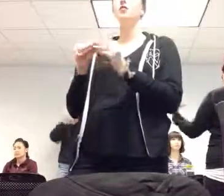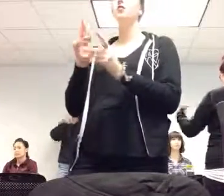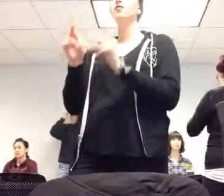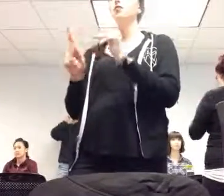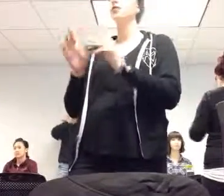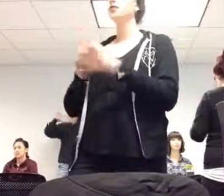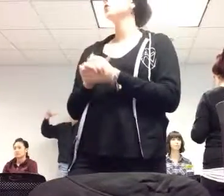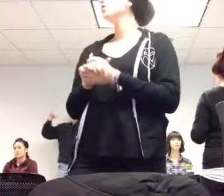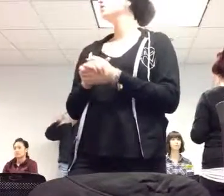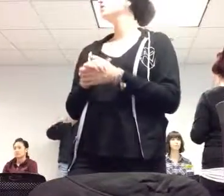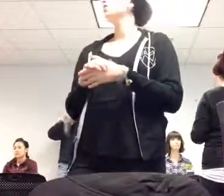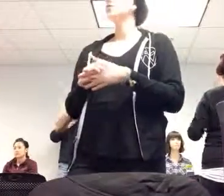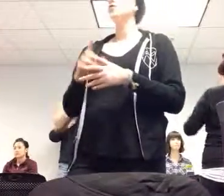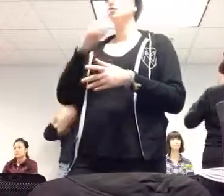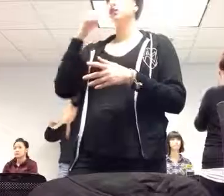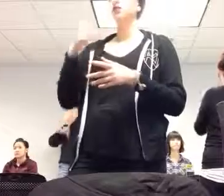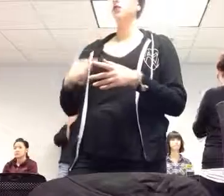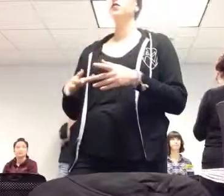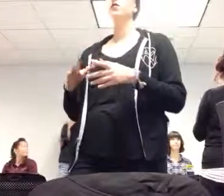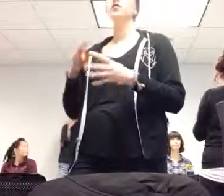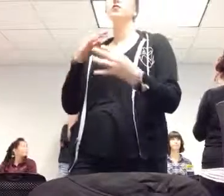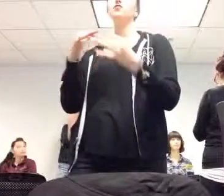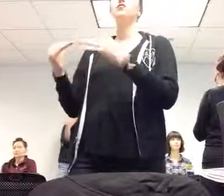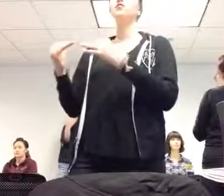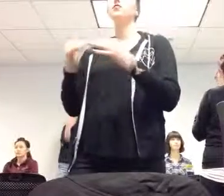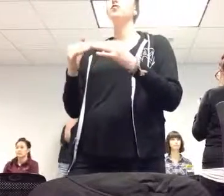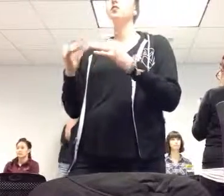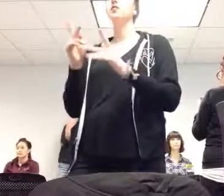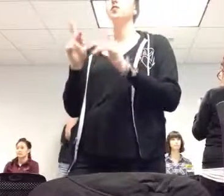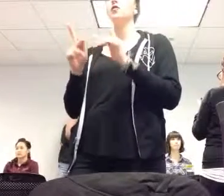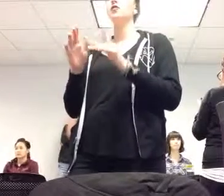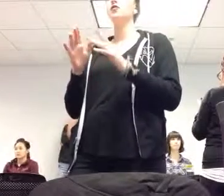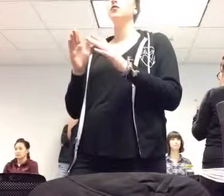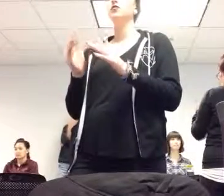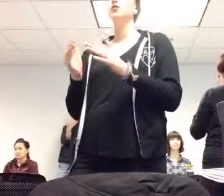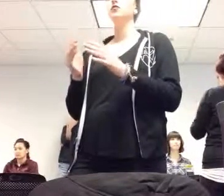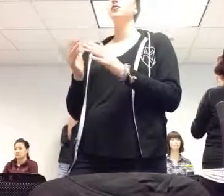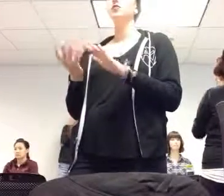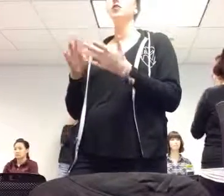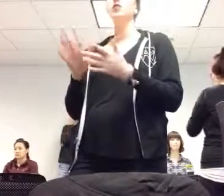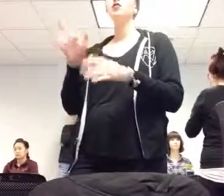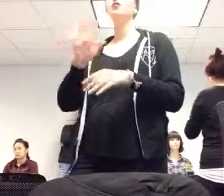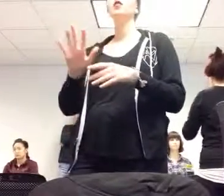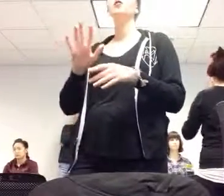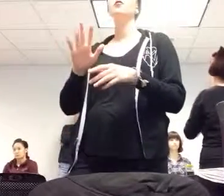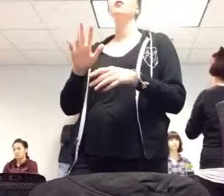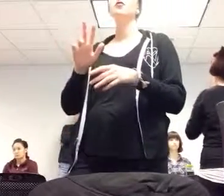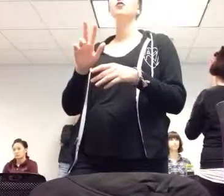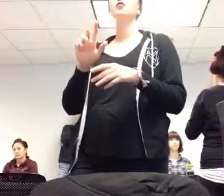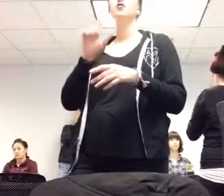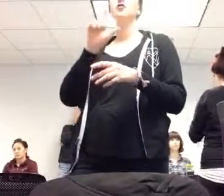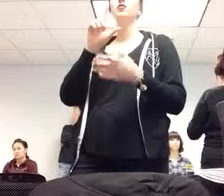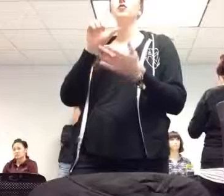million. That has been upwardly revised to around 35 million now. Because we found out about 3 years